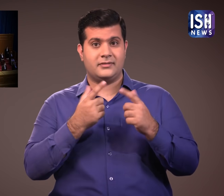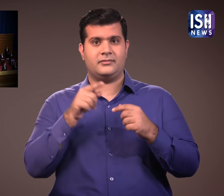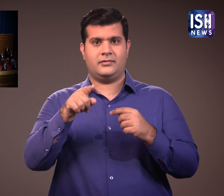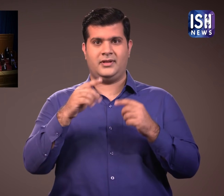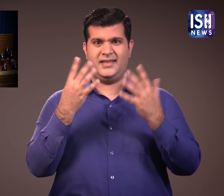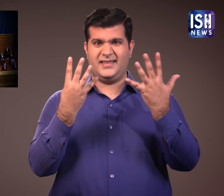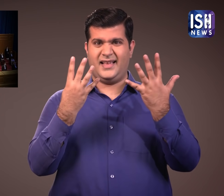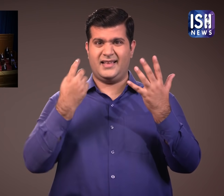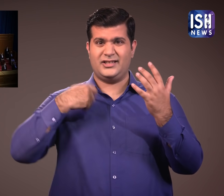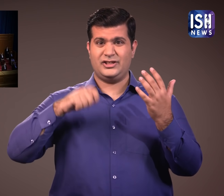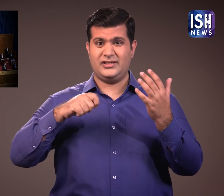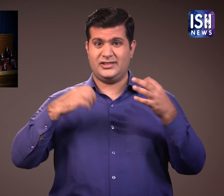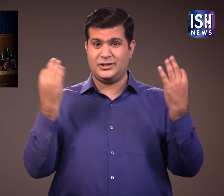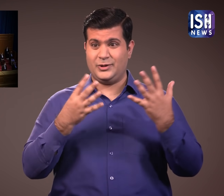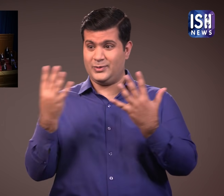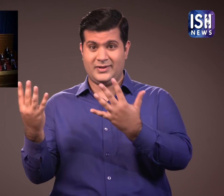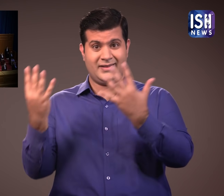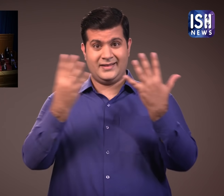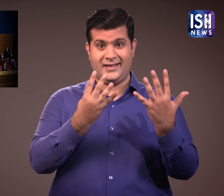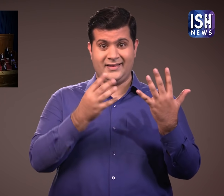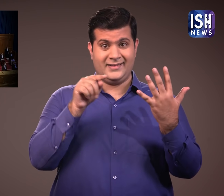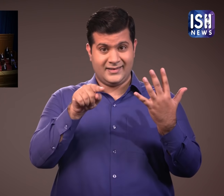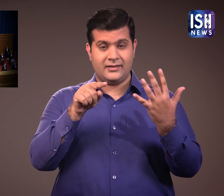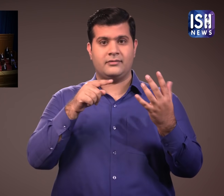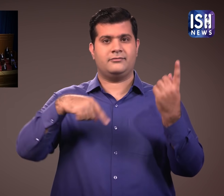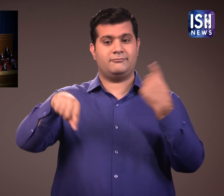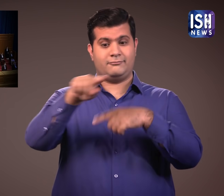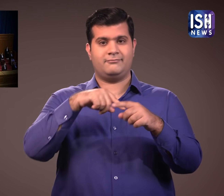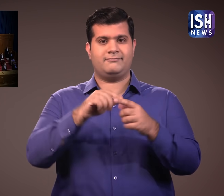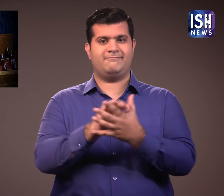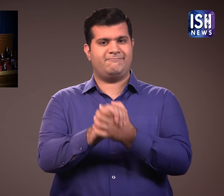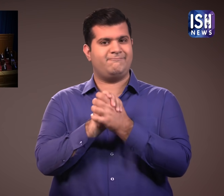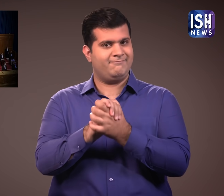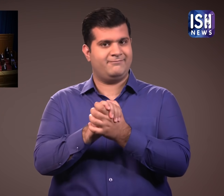We wish our new judges the best for their role as judges of the Supreme Court.